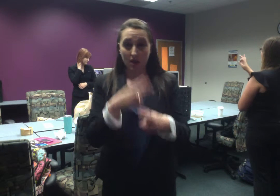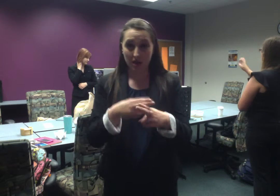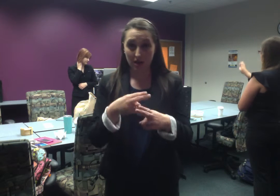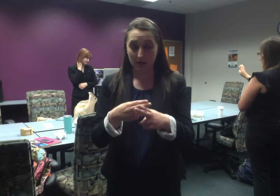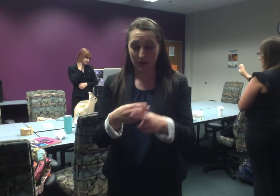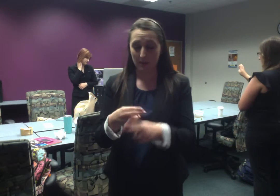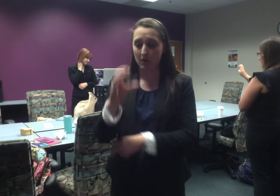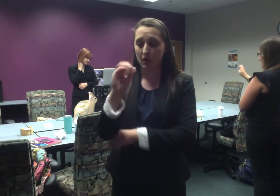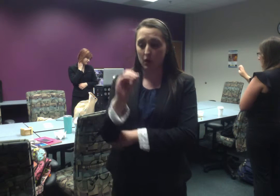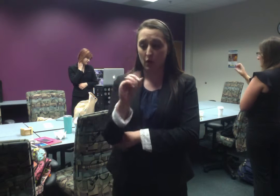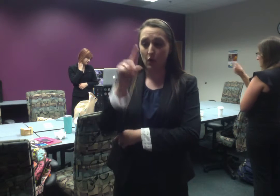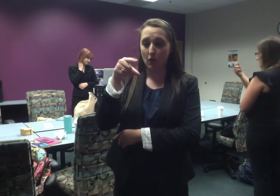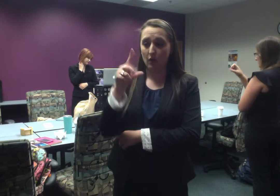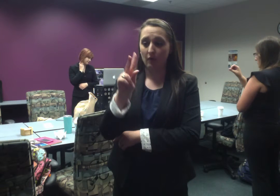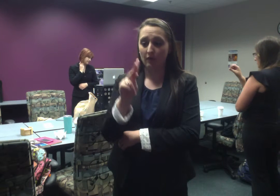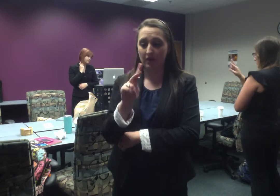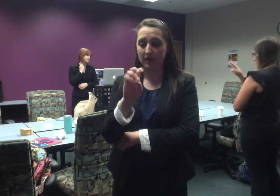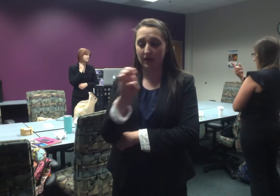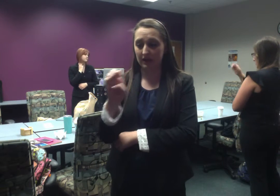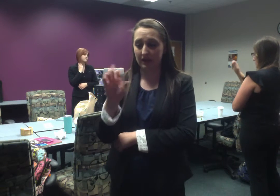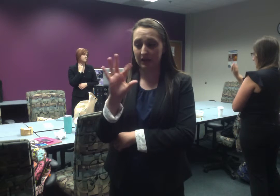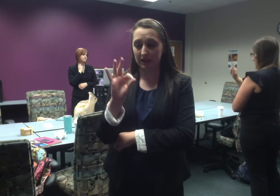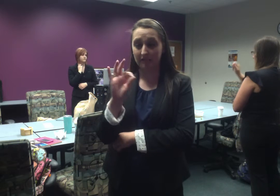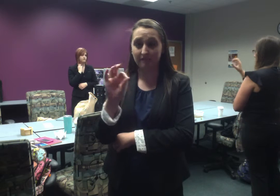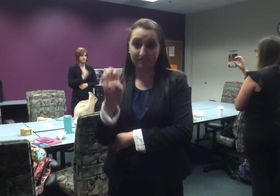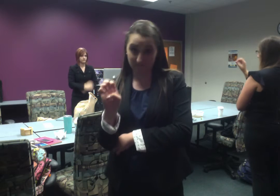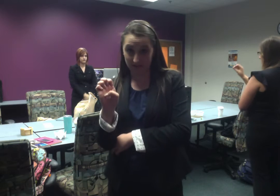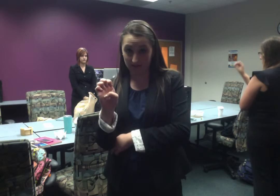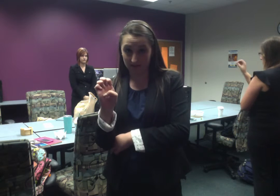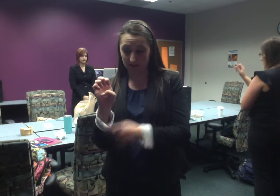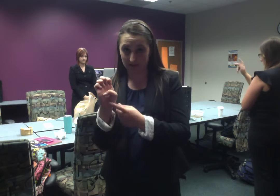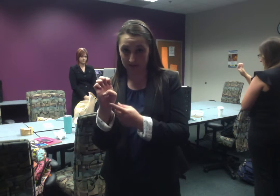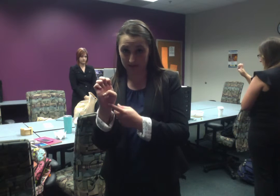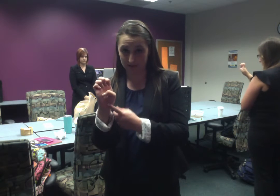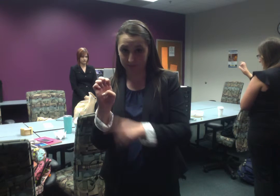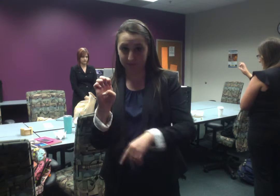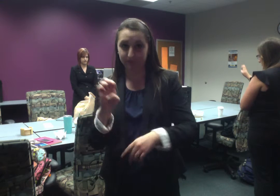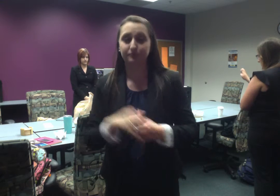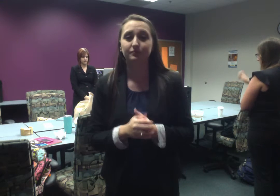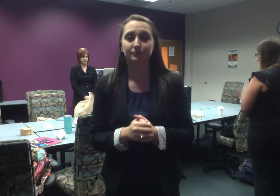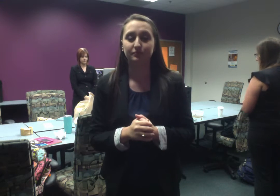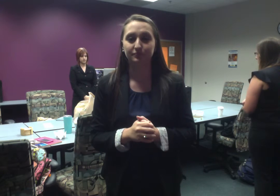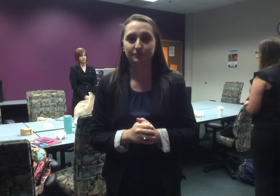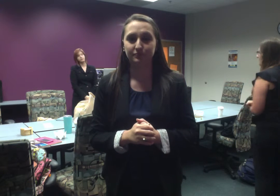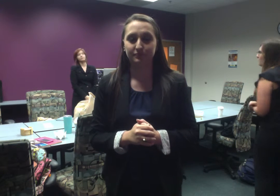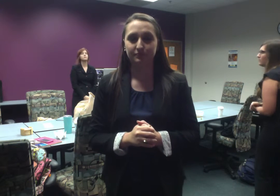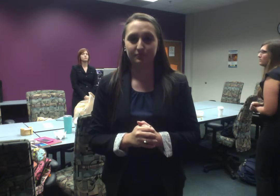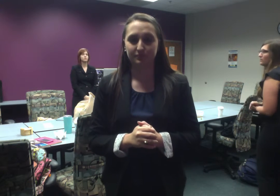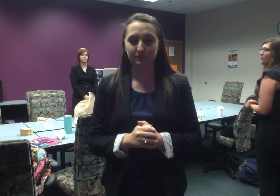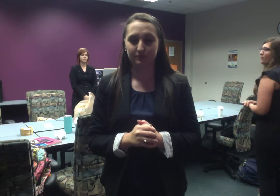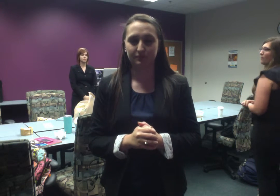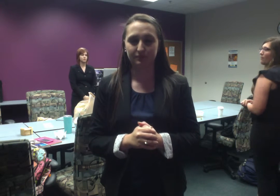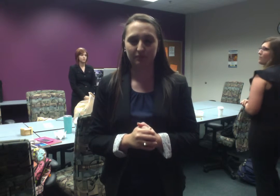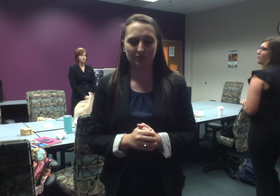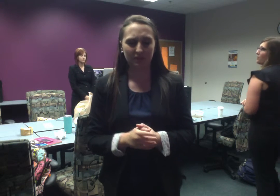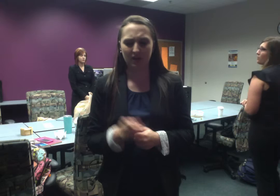Like, oh, that's how I teach the kindergarten to remember her name. And Georgia loved to paint about